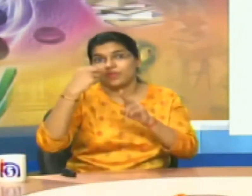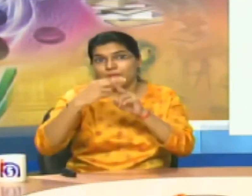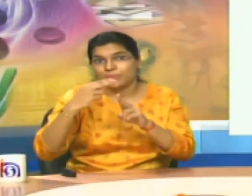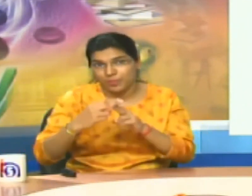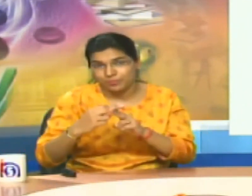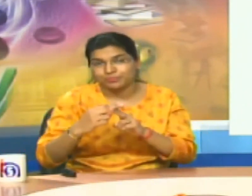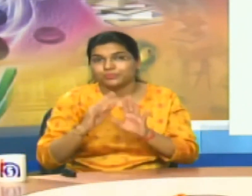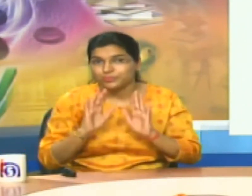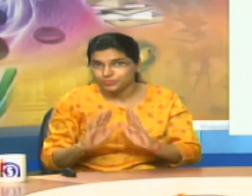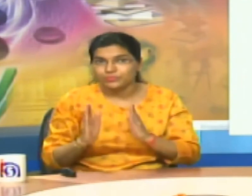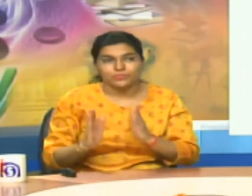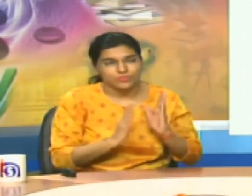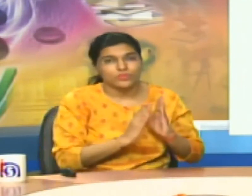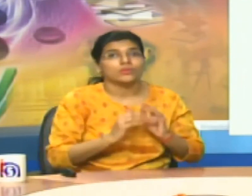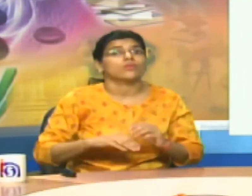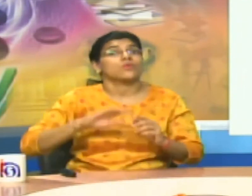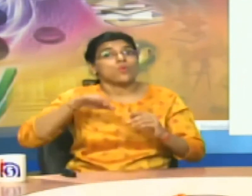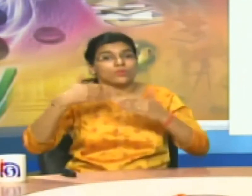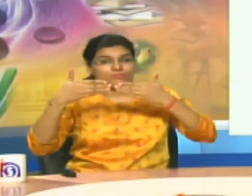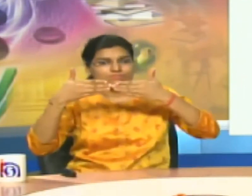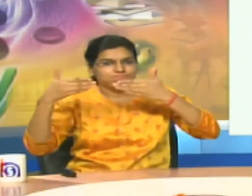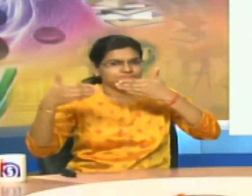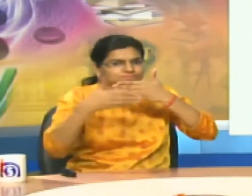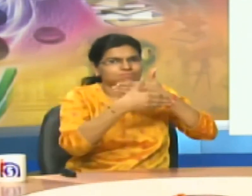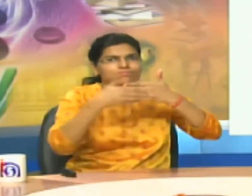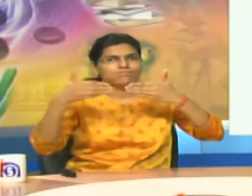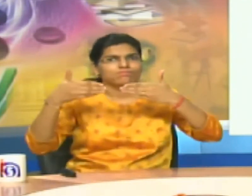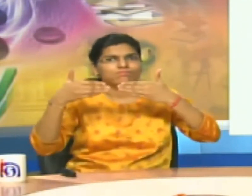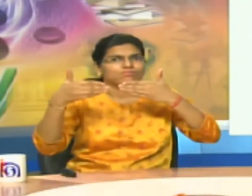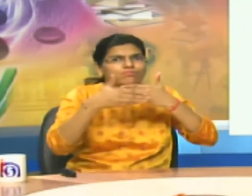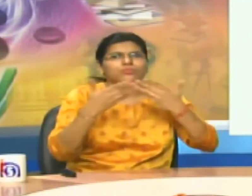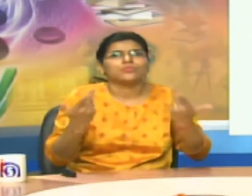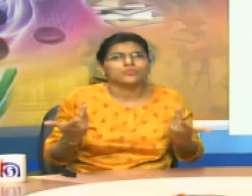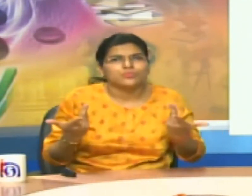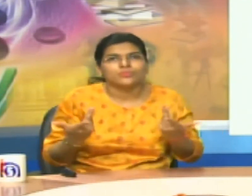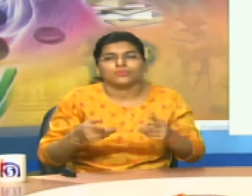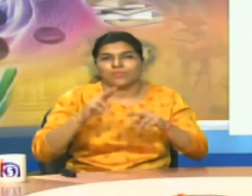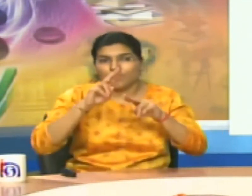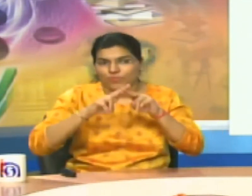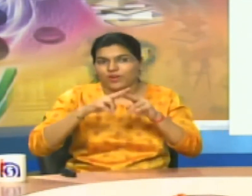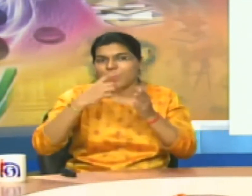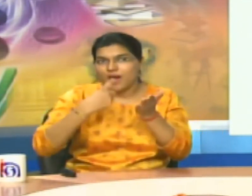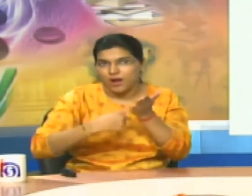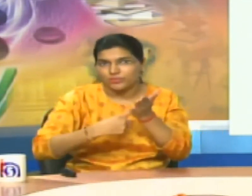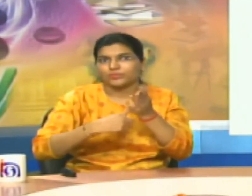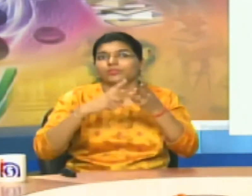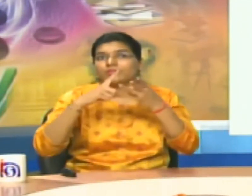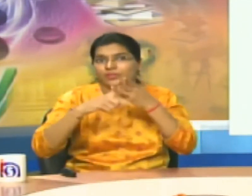and you have to remember their names, and also the freeze panes.